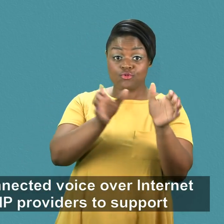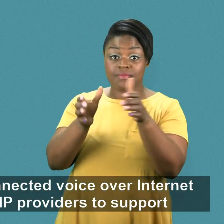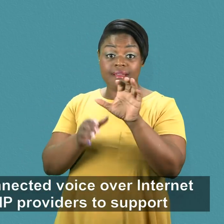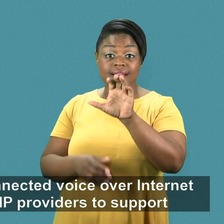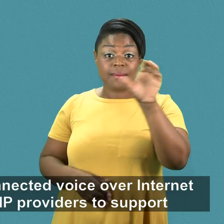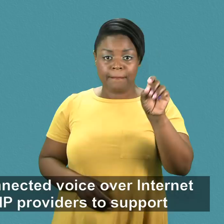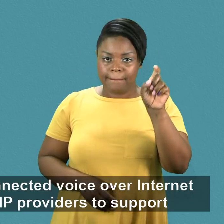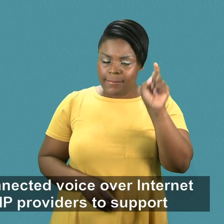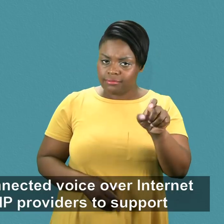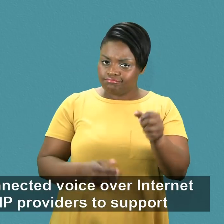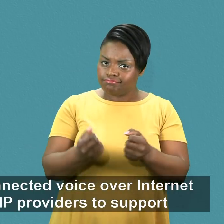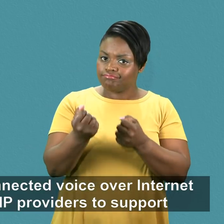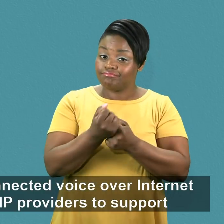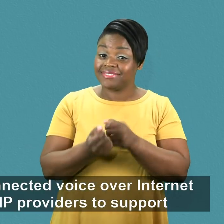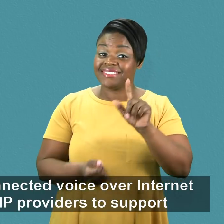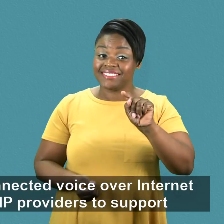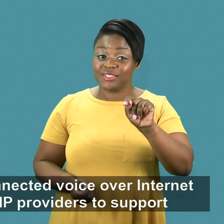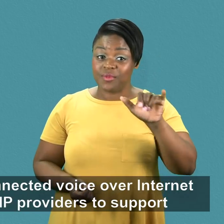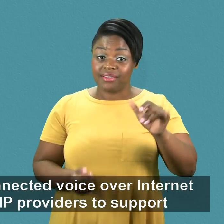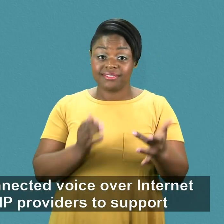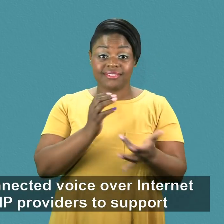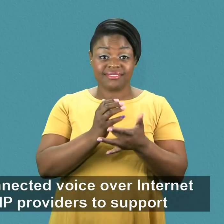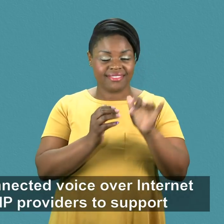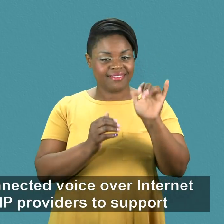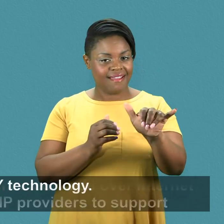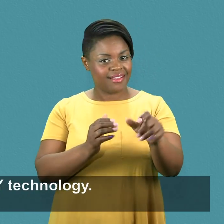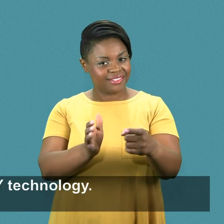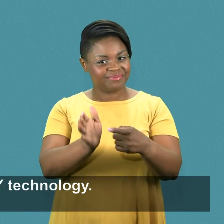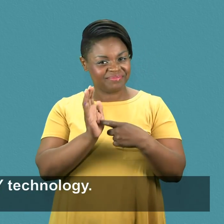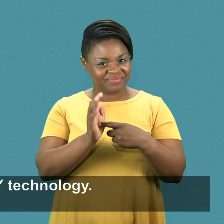or VOIP, providers, support TTY technology.